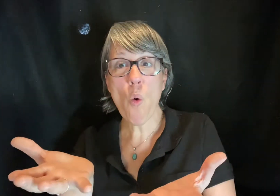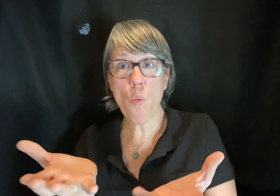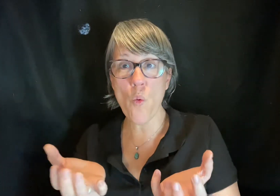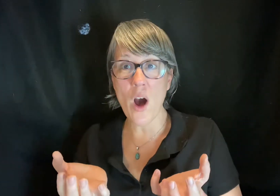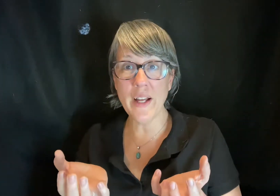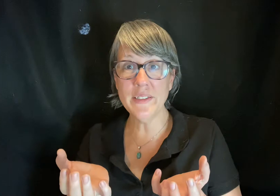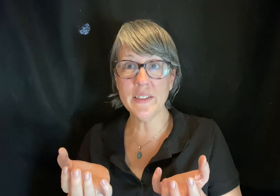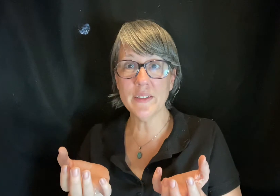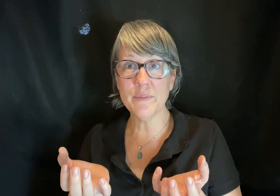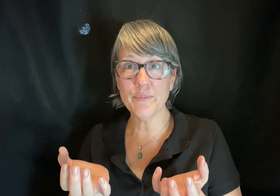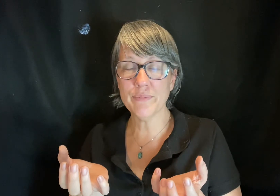Want.